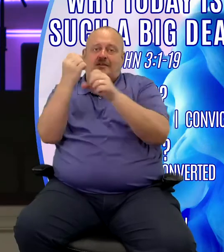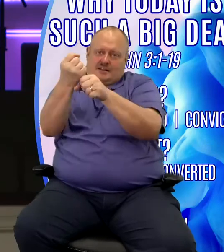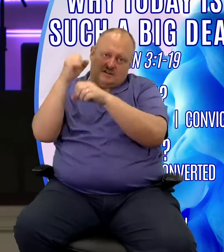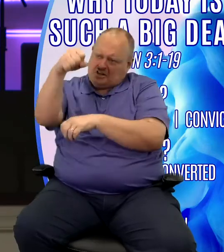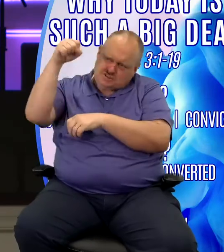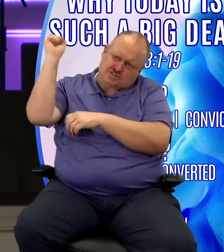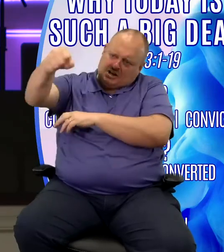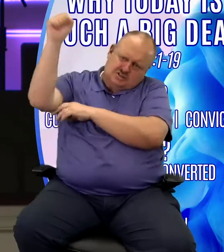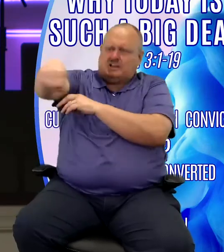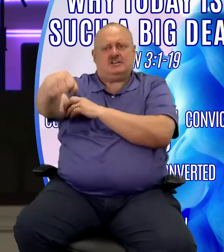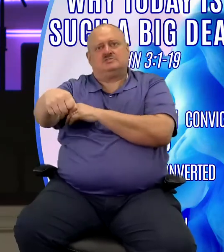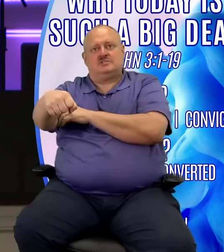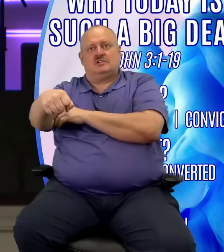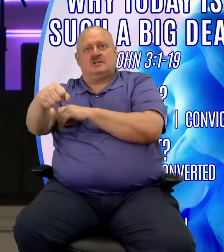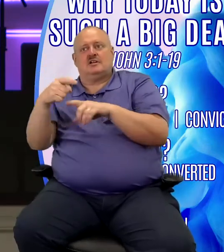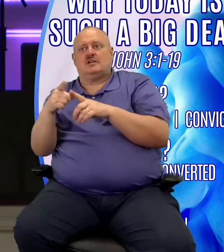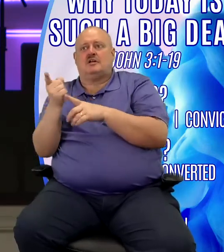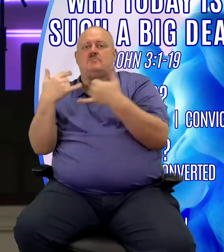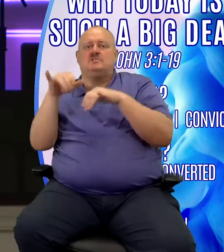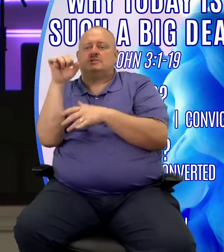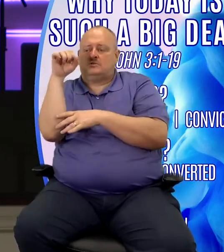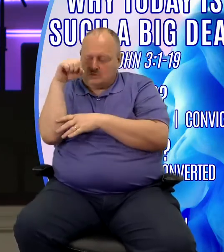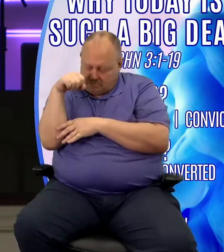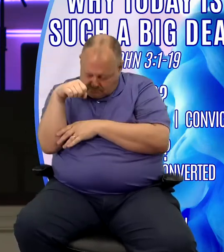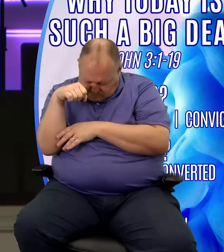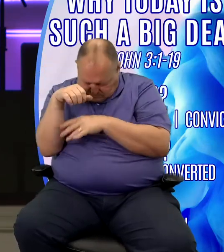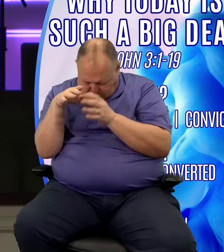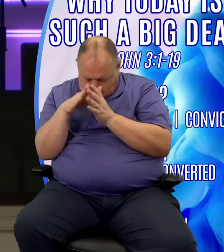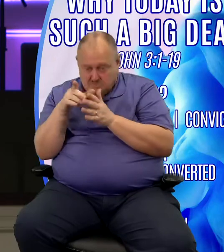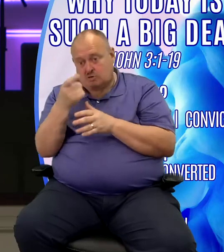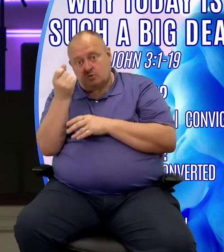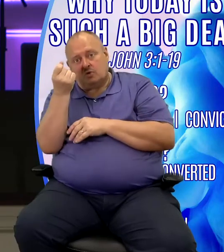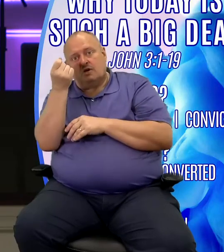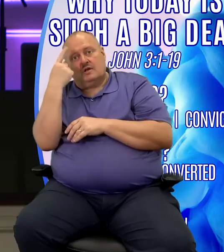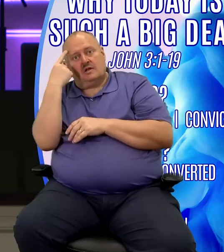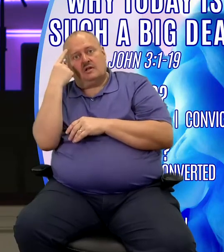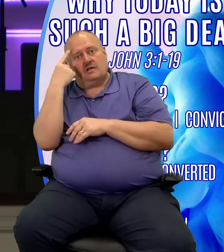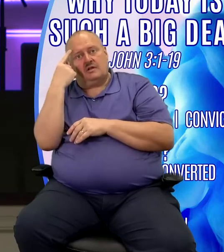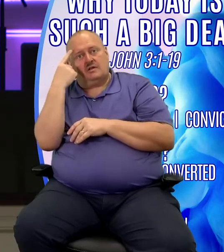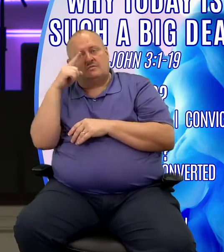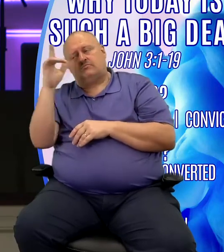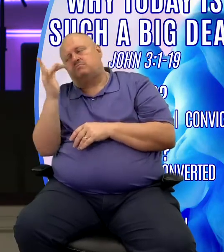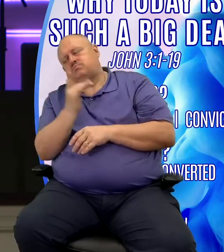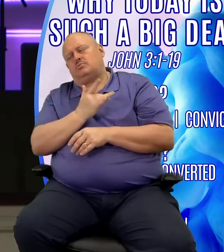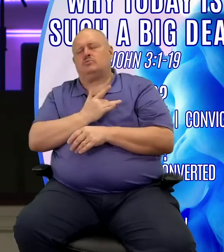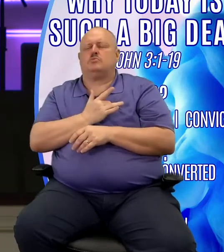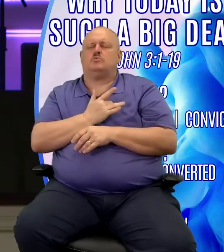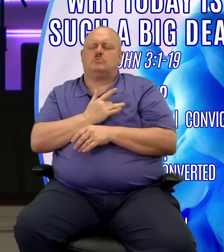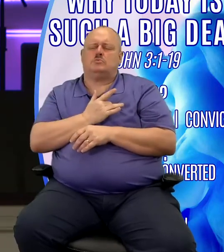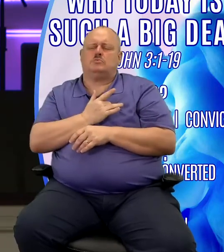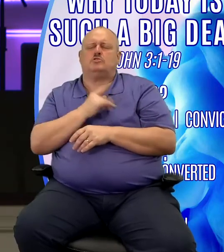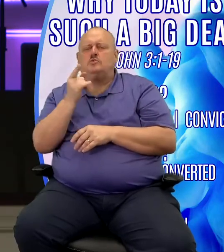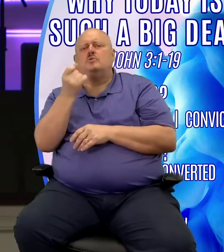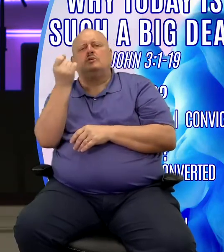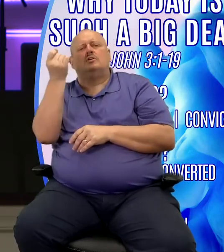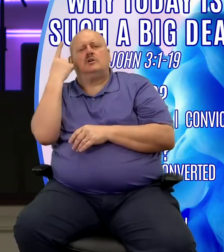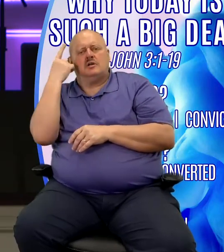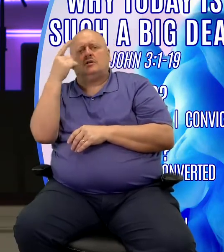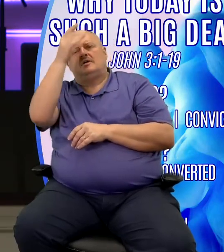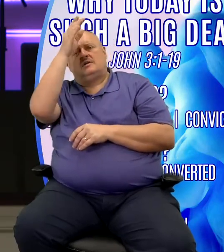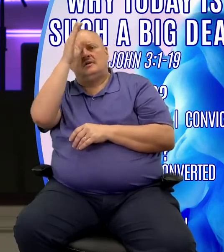them. But when your head is hanging, you realize that the message is for you. You realize that God